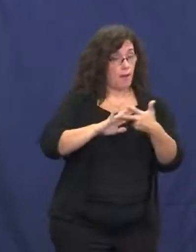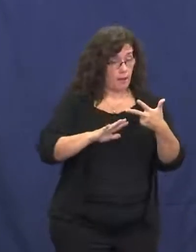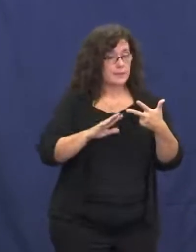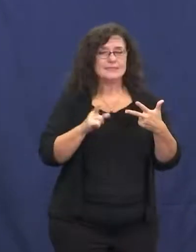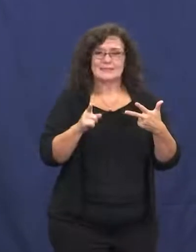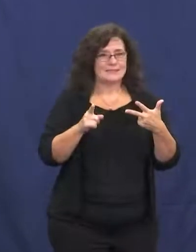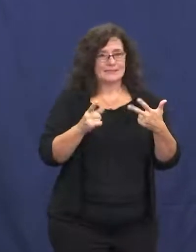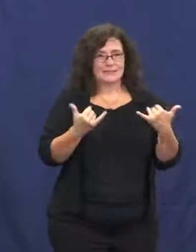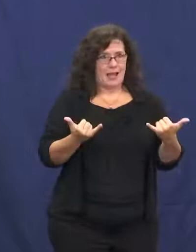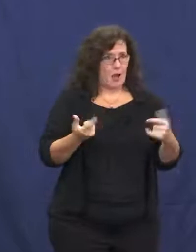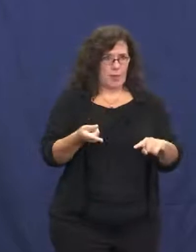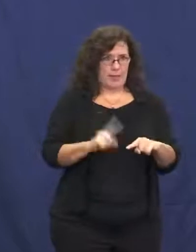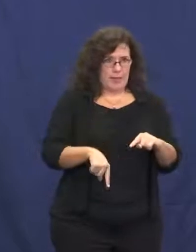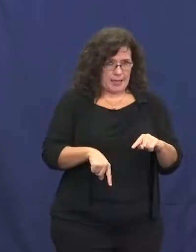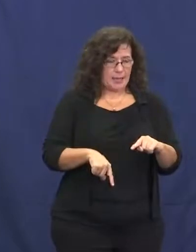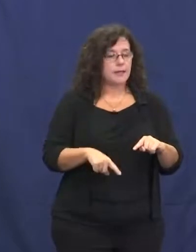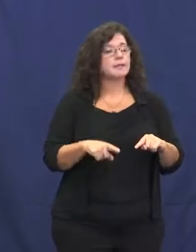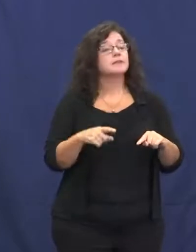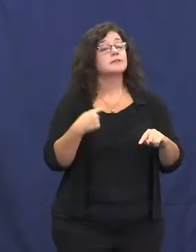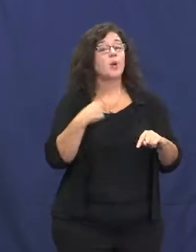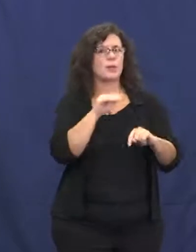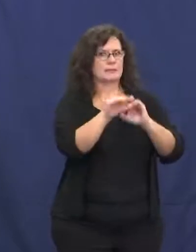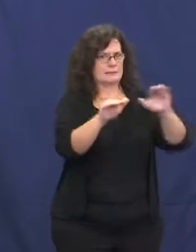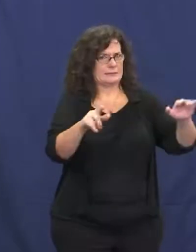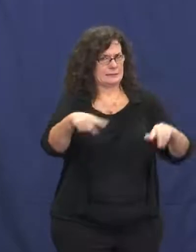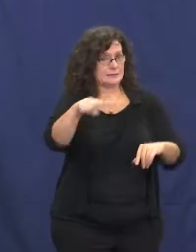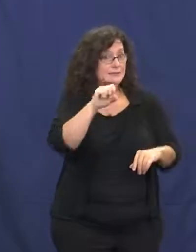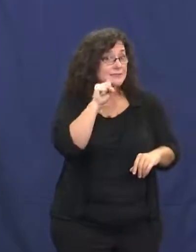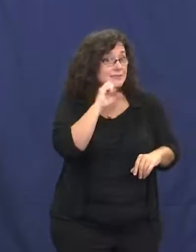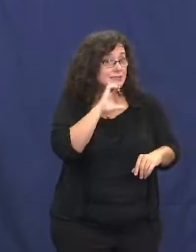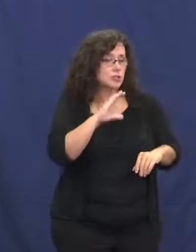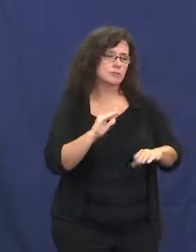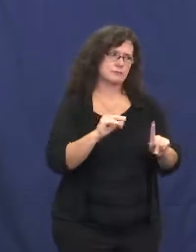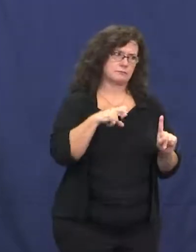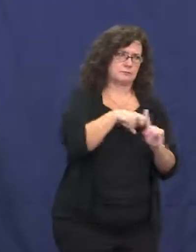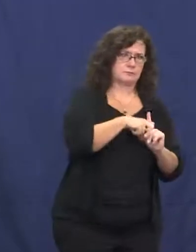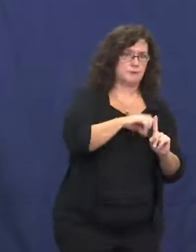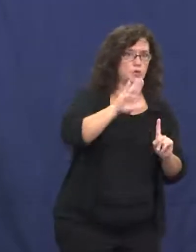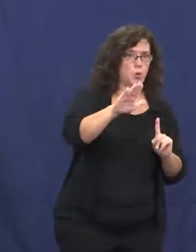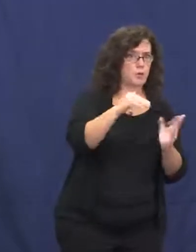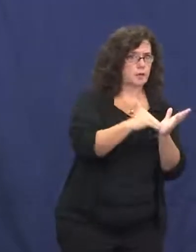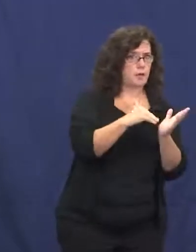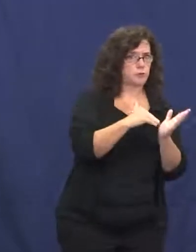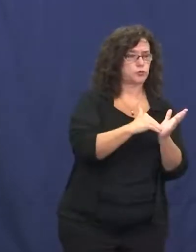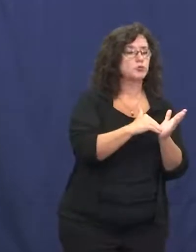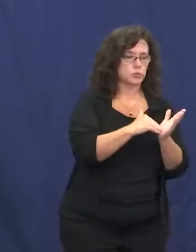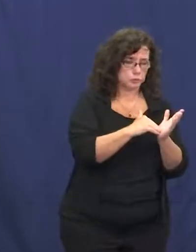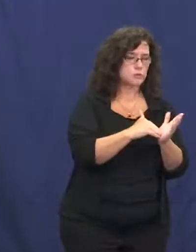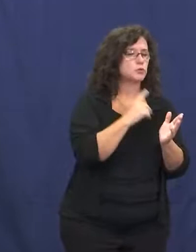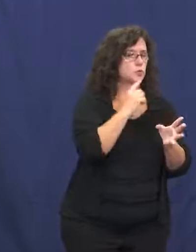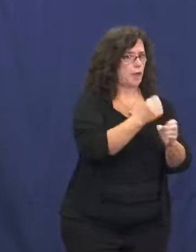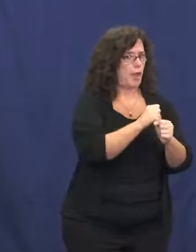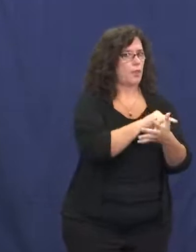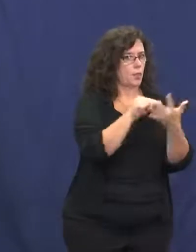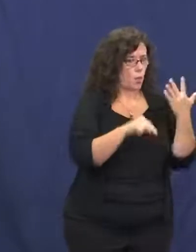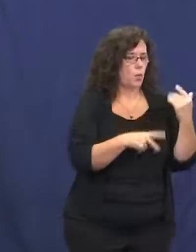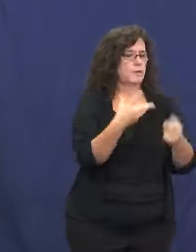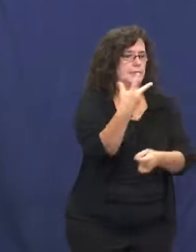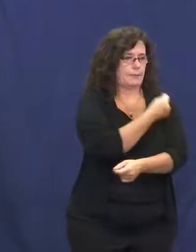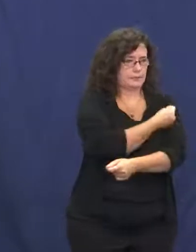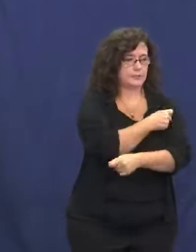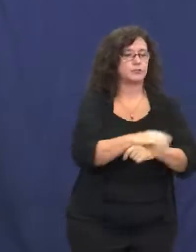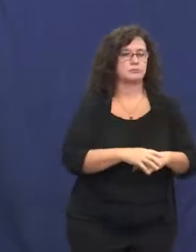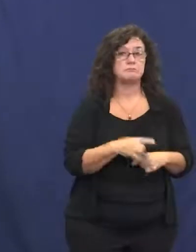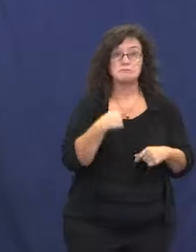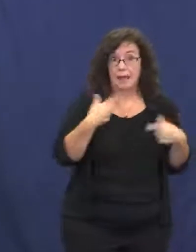to seek help from their primary care providers such that they can have their immunizations given, because it's really important. And I got mine